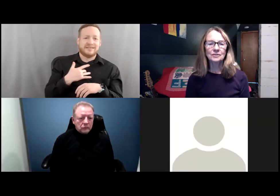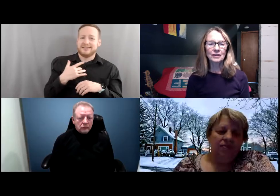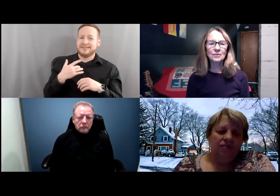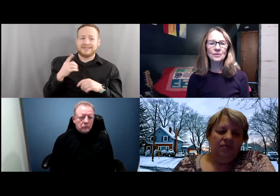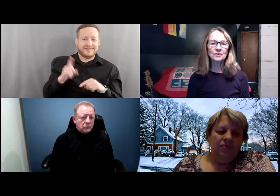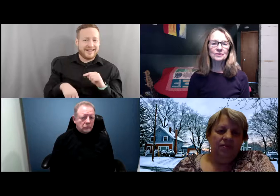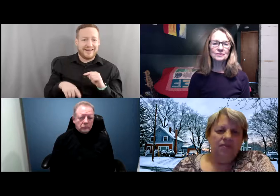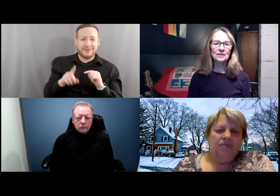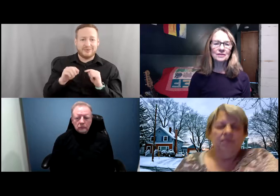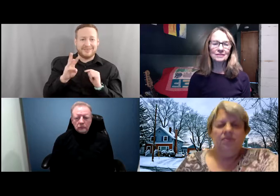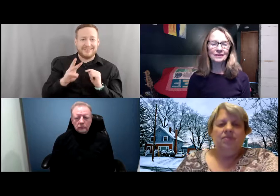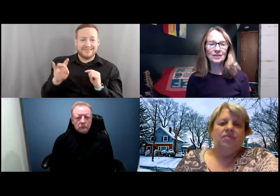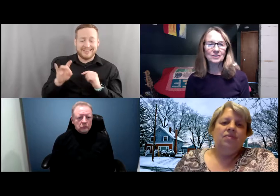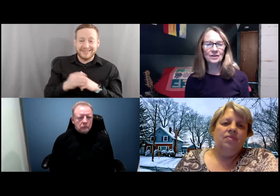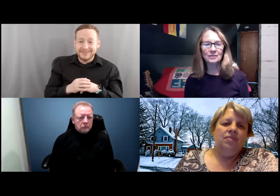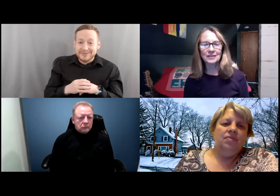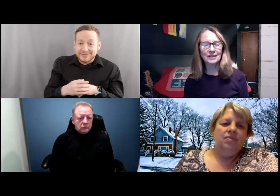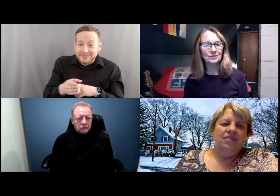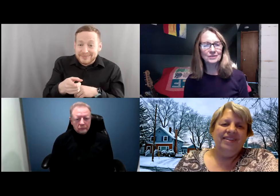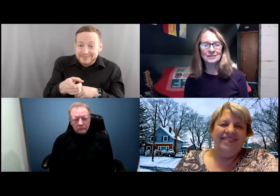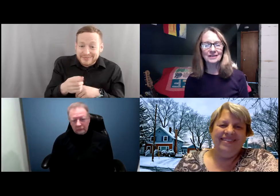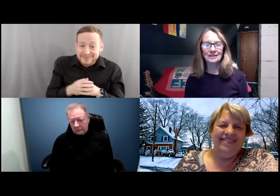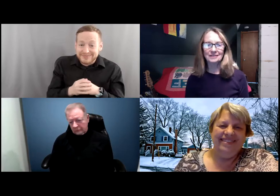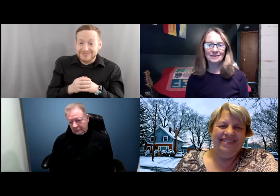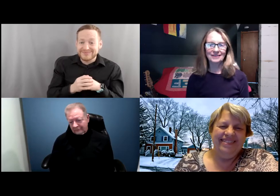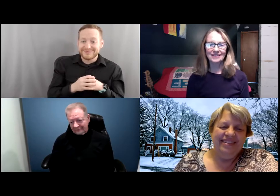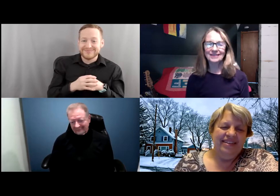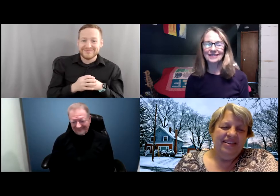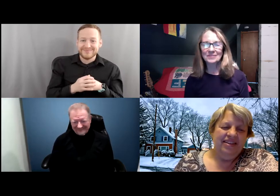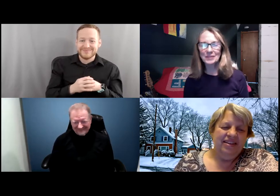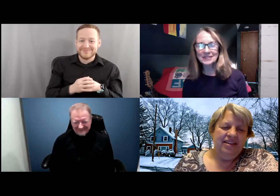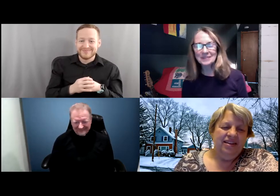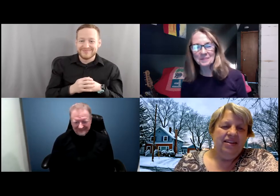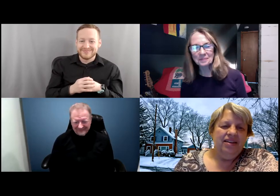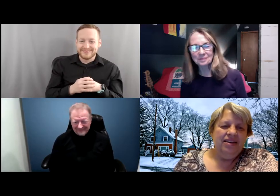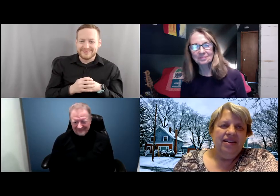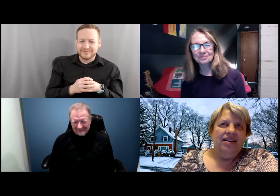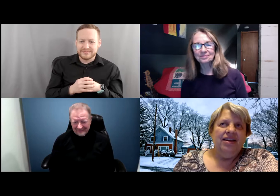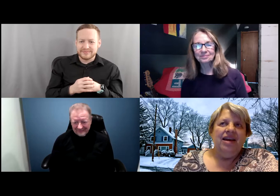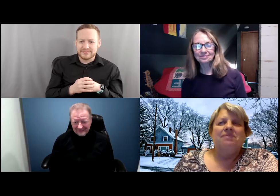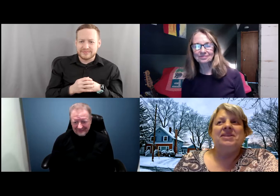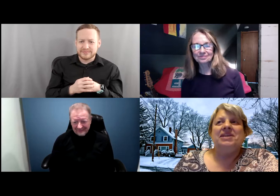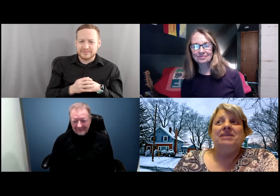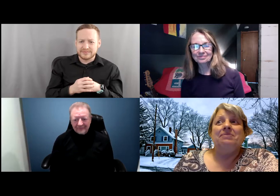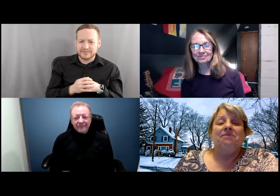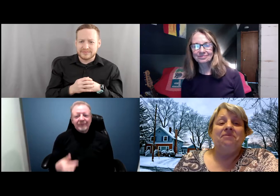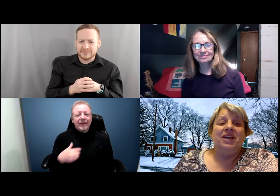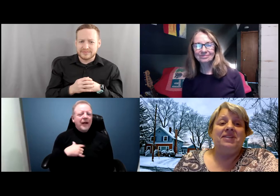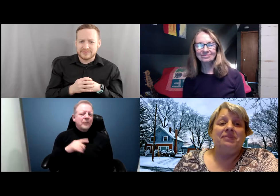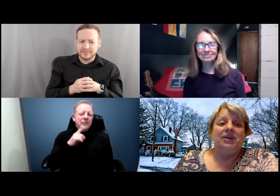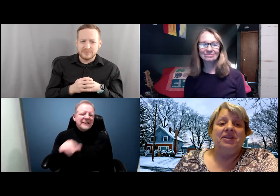Is there anyone who says, gosh, I really can't do 6 to 8? Betsy? I'm the same.